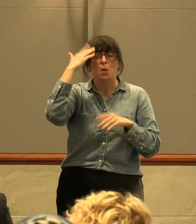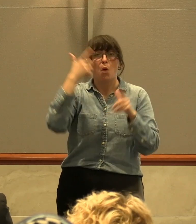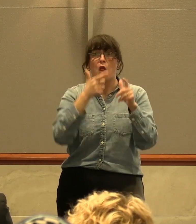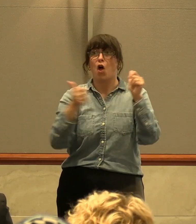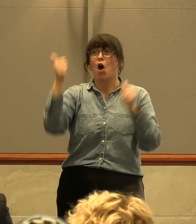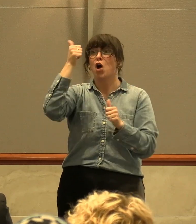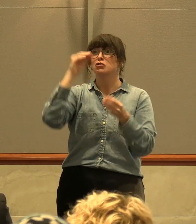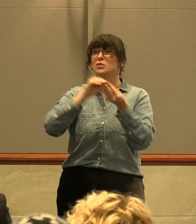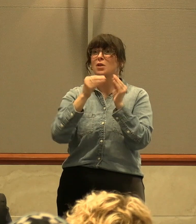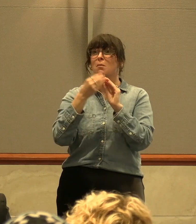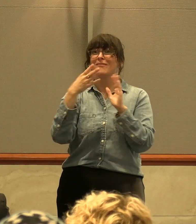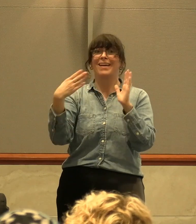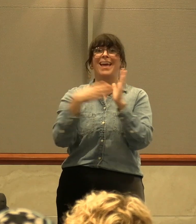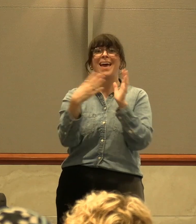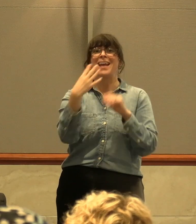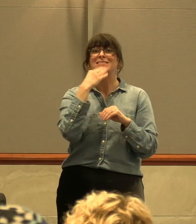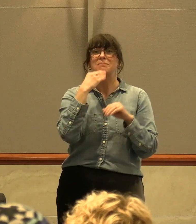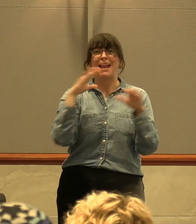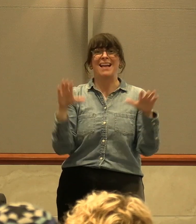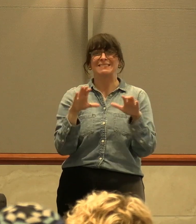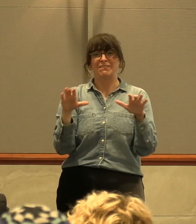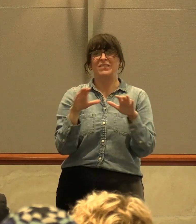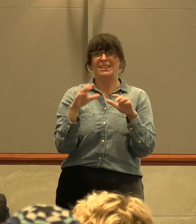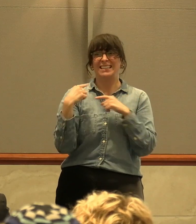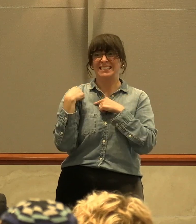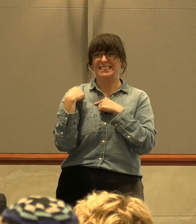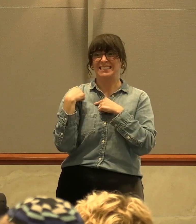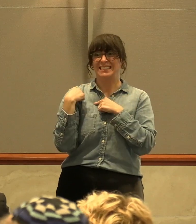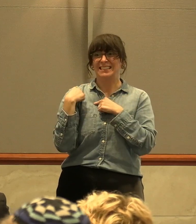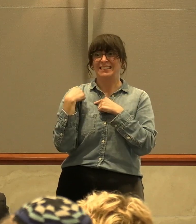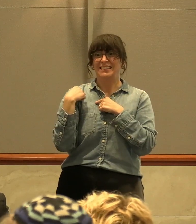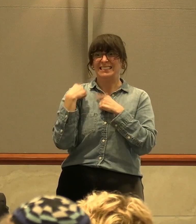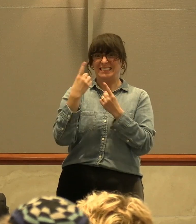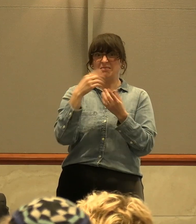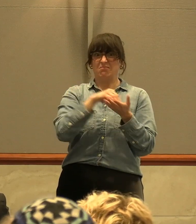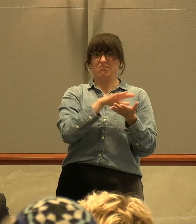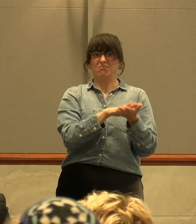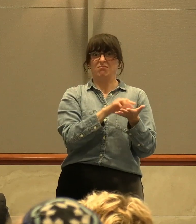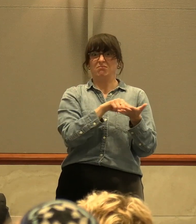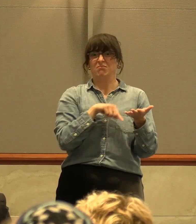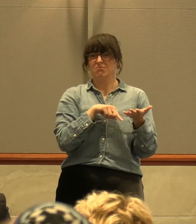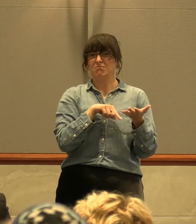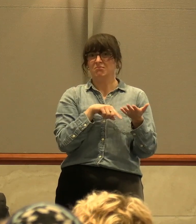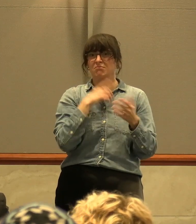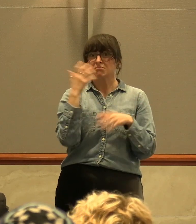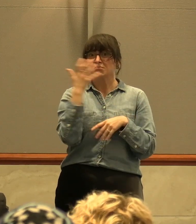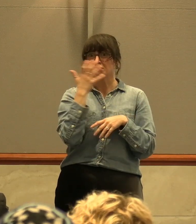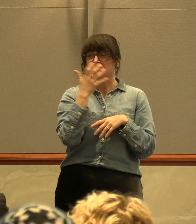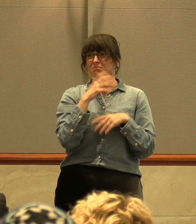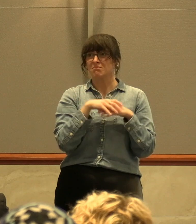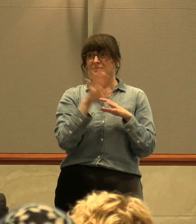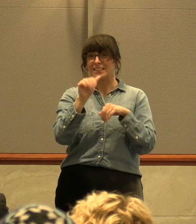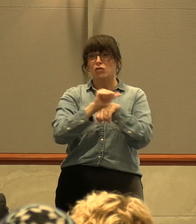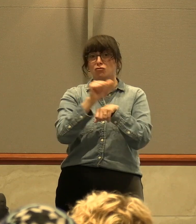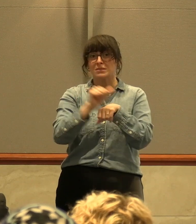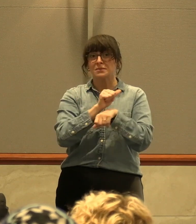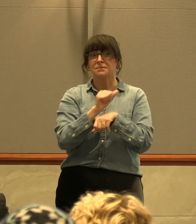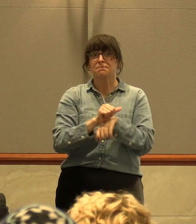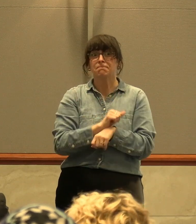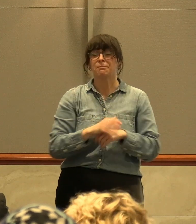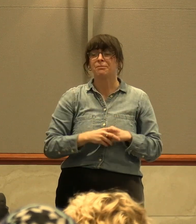largest number of anti-Semitic activity since we've been keeping those records. And it's been very